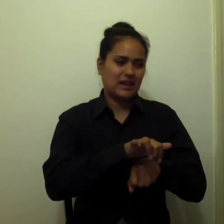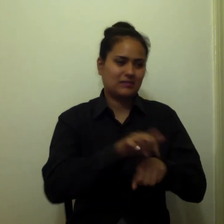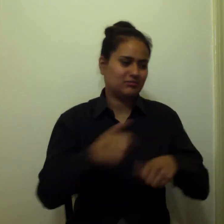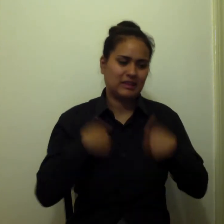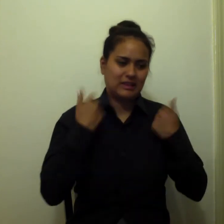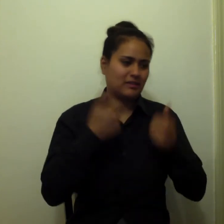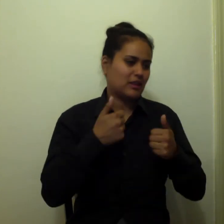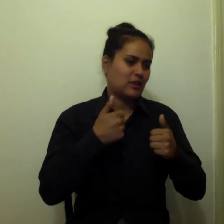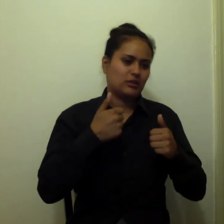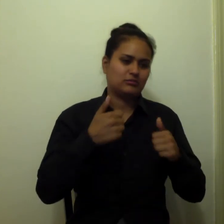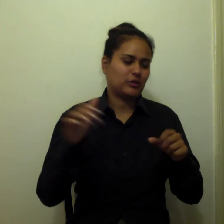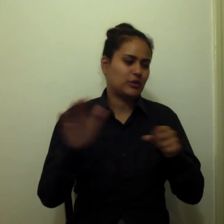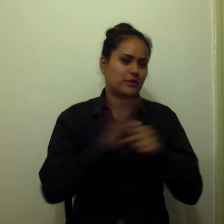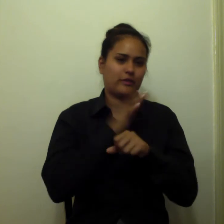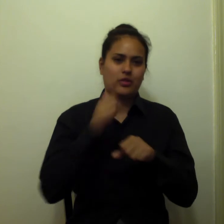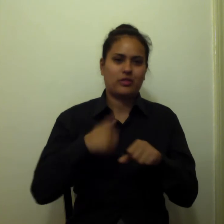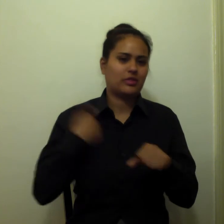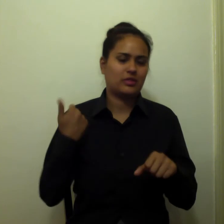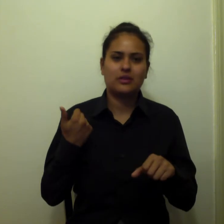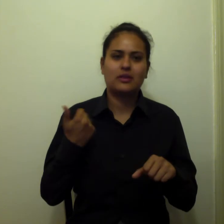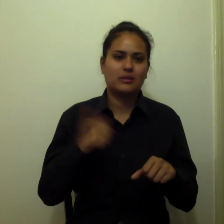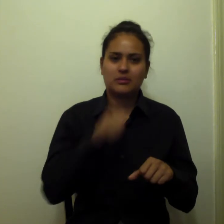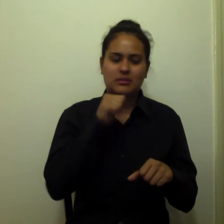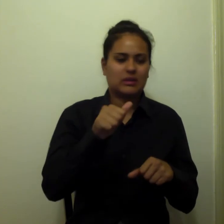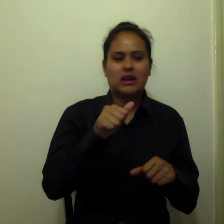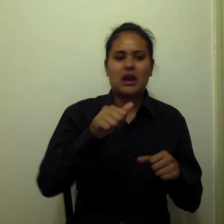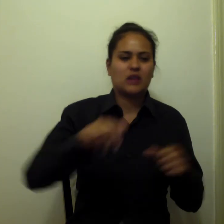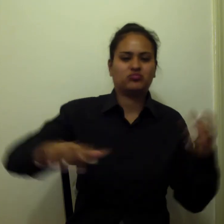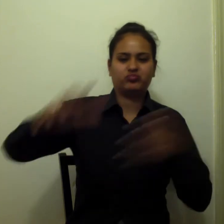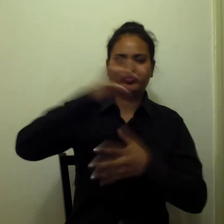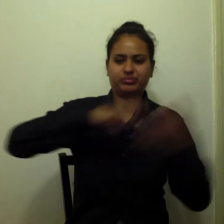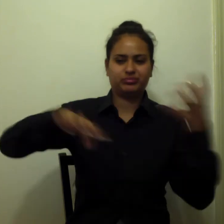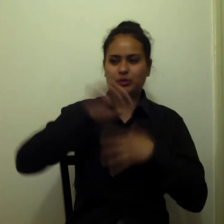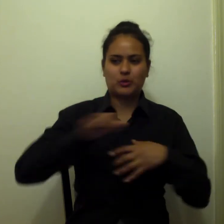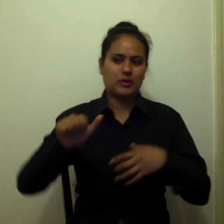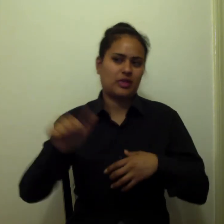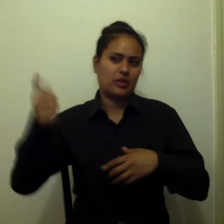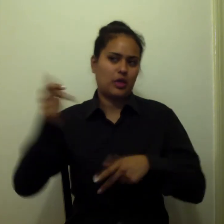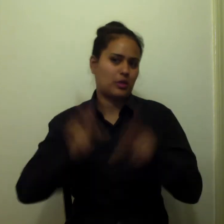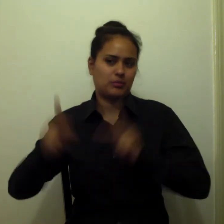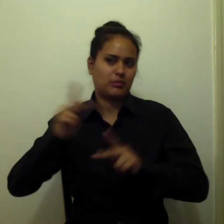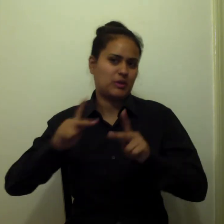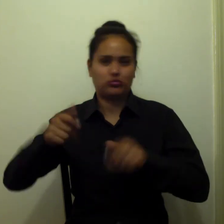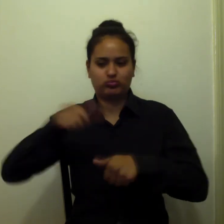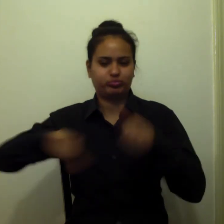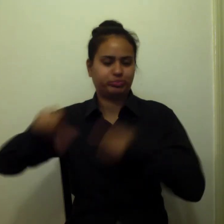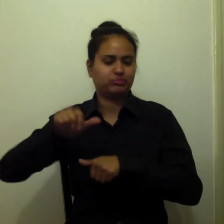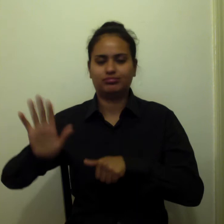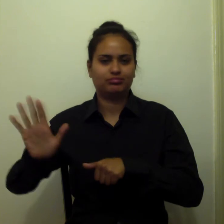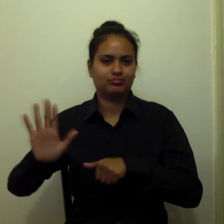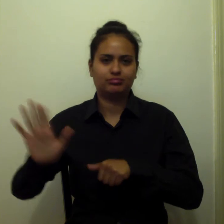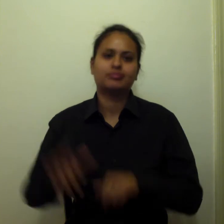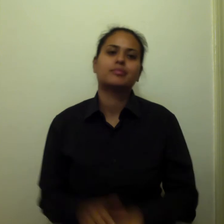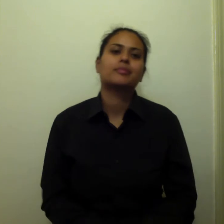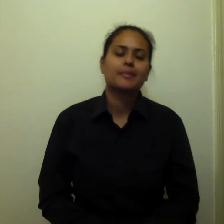other things, but not mixing very much with the rest of the society. In the Middle Ages, before the Reformation, and in